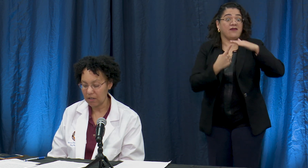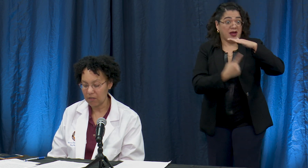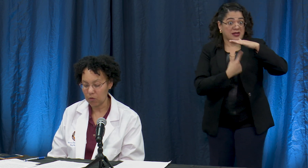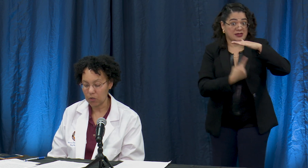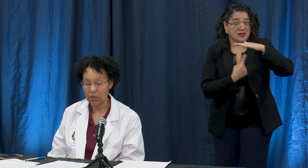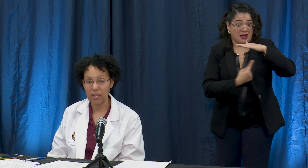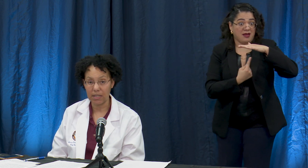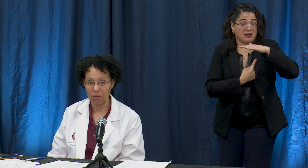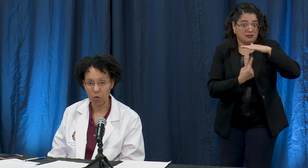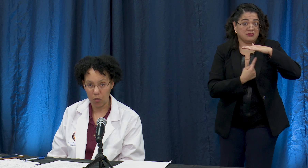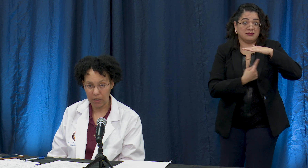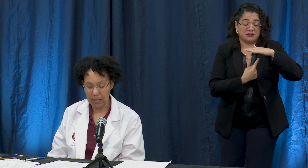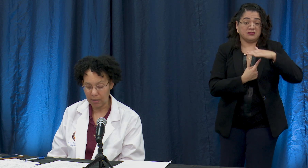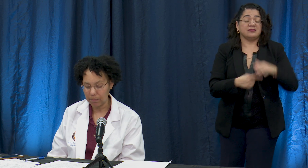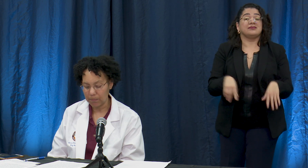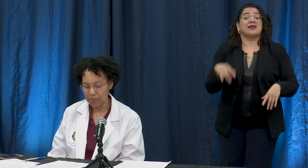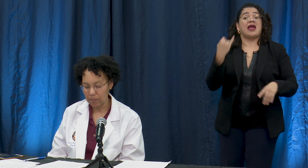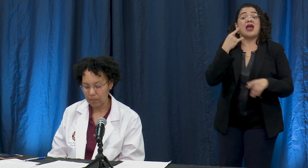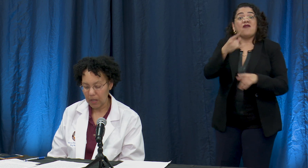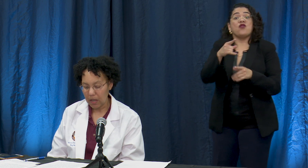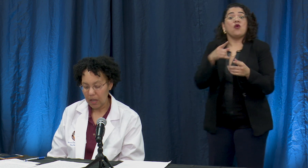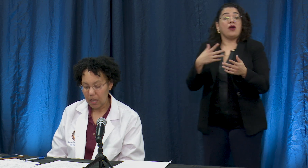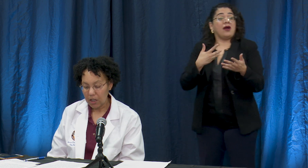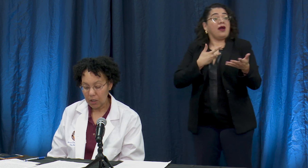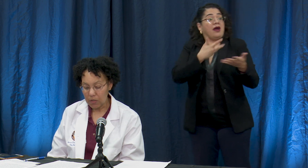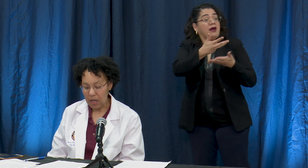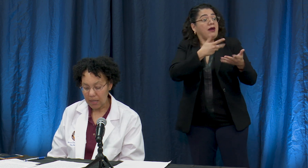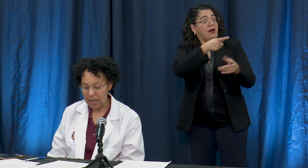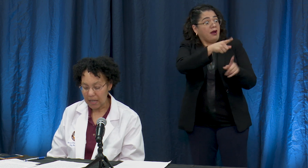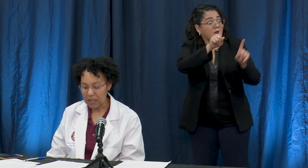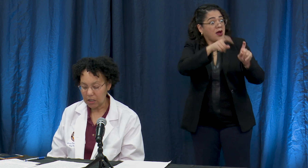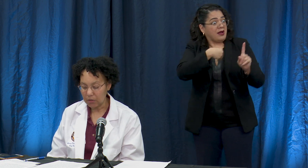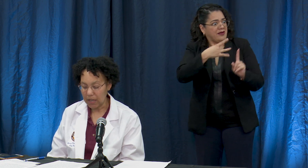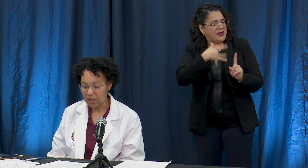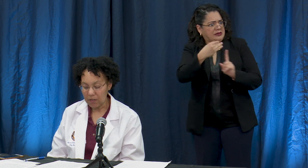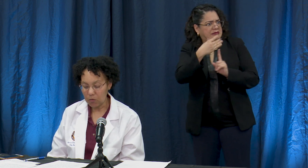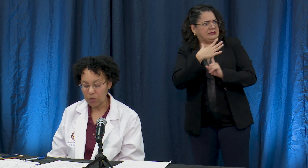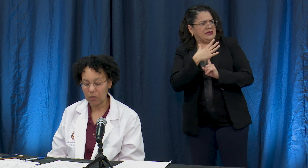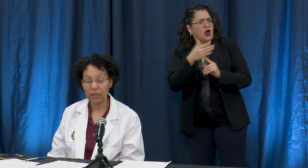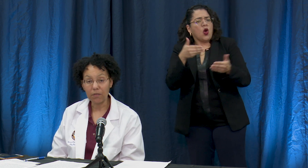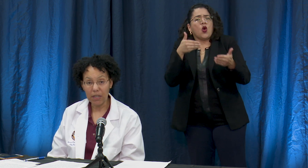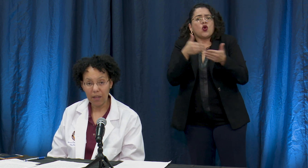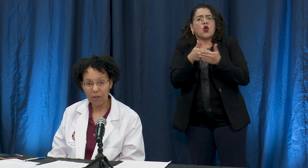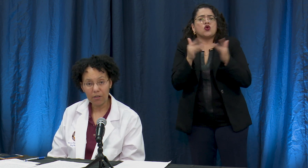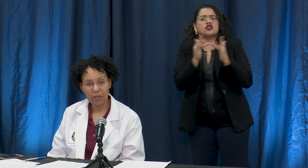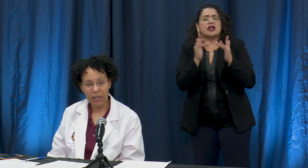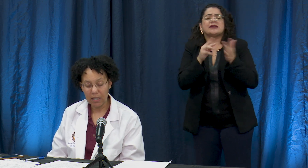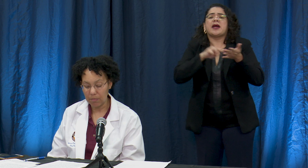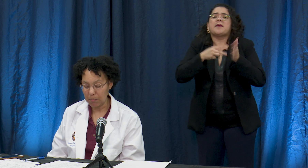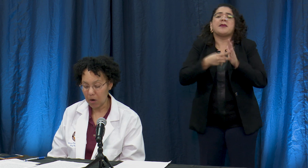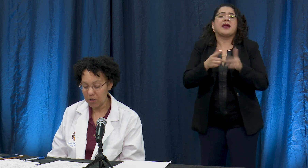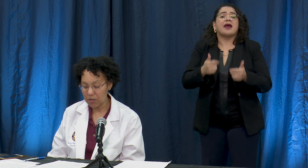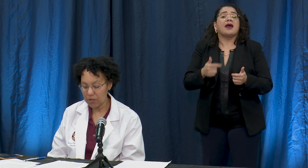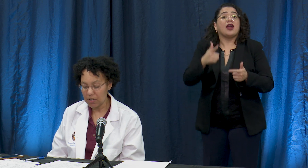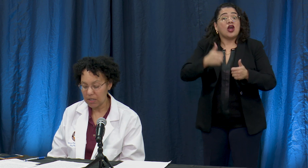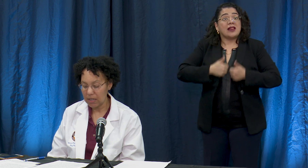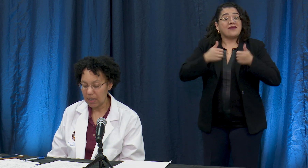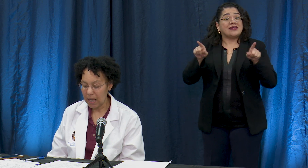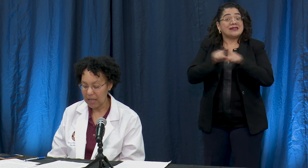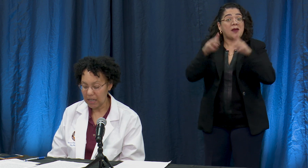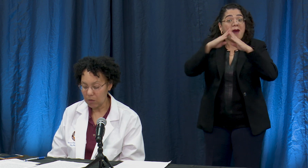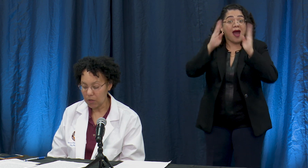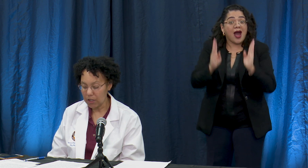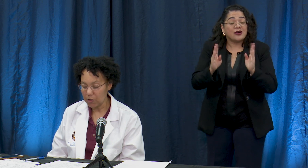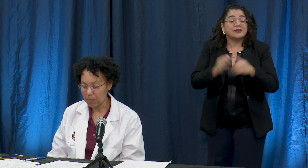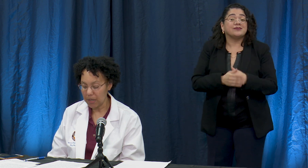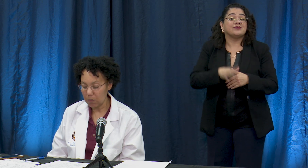of these individuals to self-quarantine. Close contacts include individuals who live together, intimate partners,